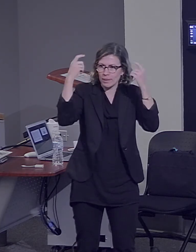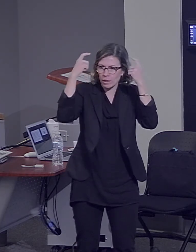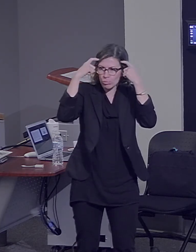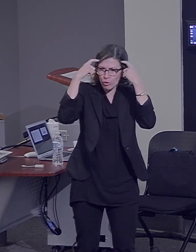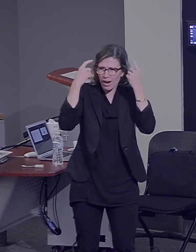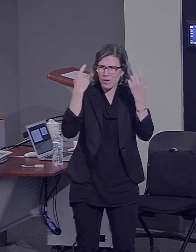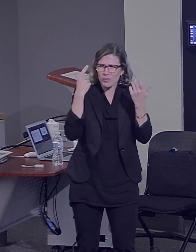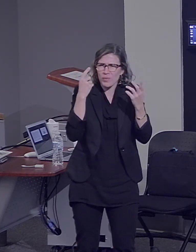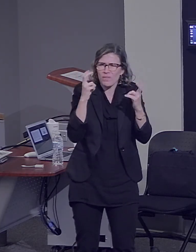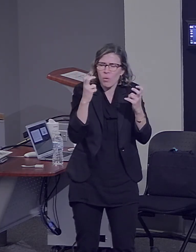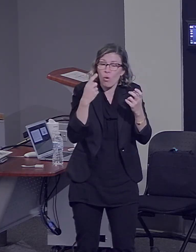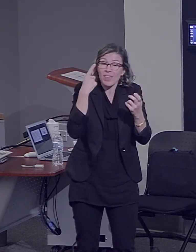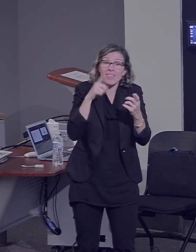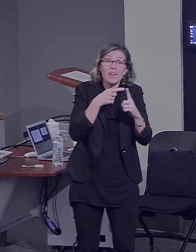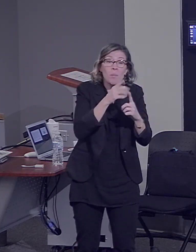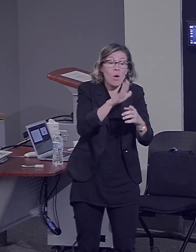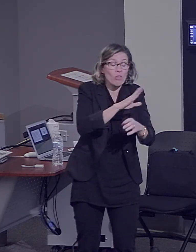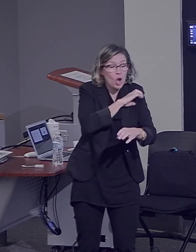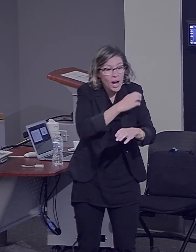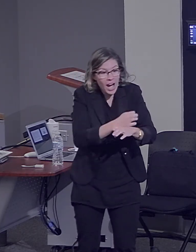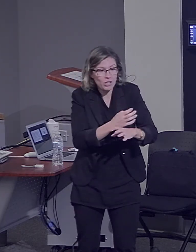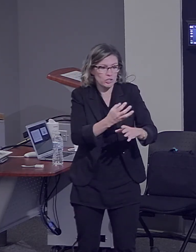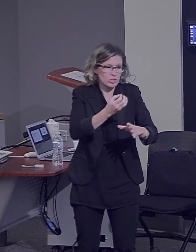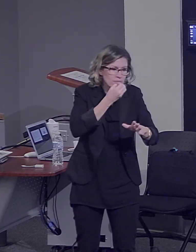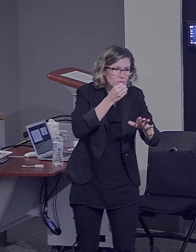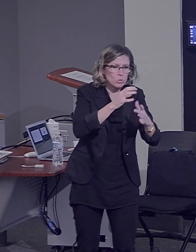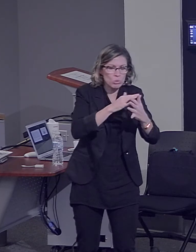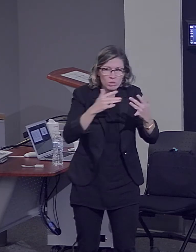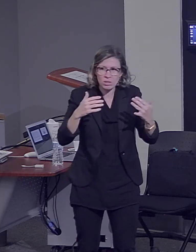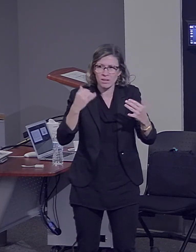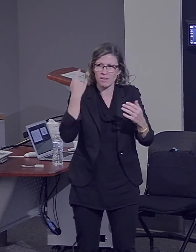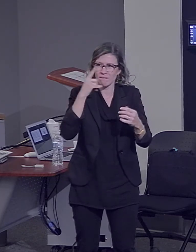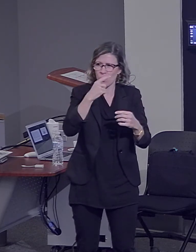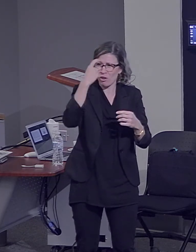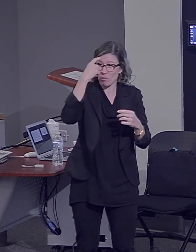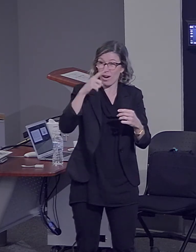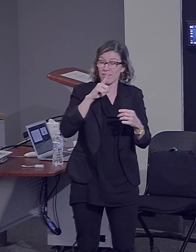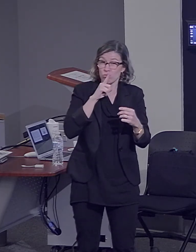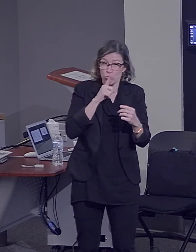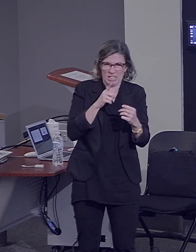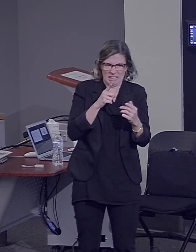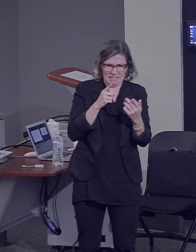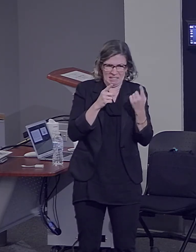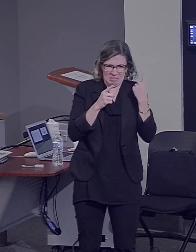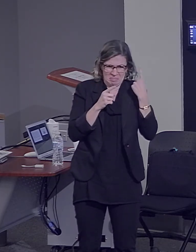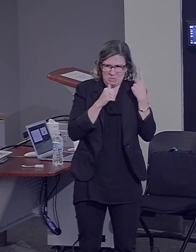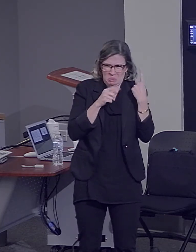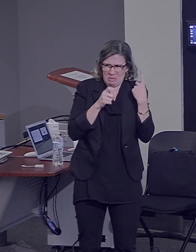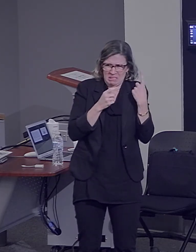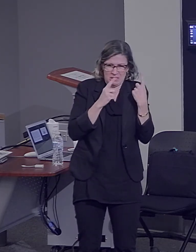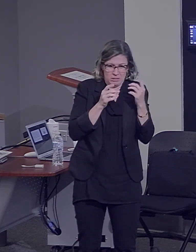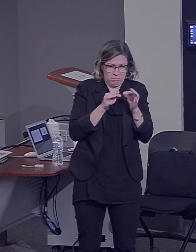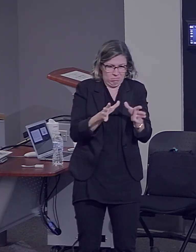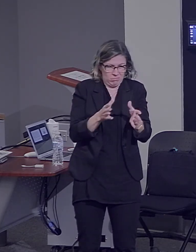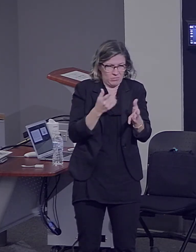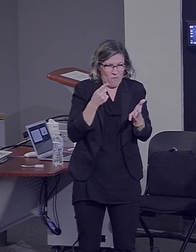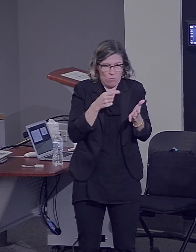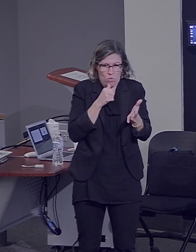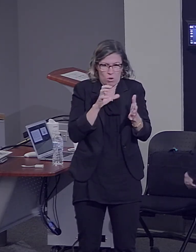in terms of energy, food, and so on for your brain if it's almost useless? And here is